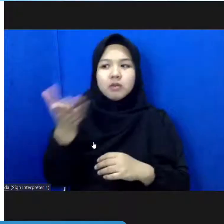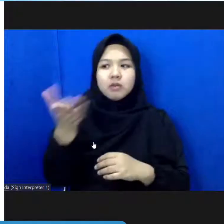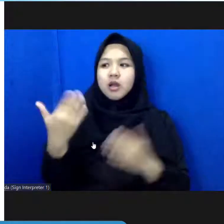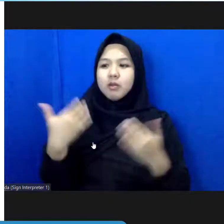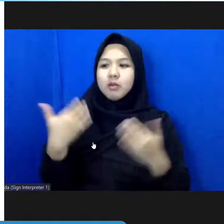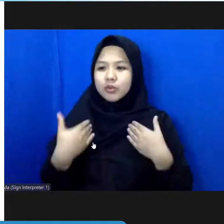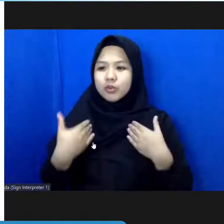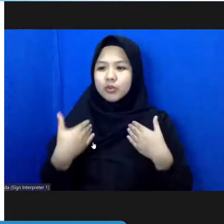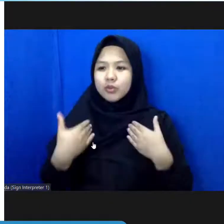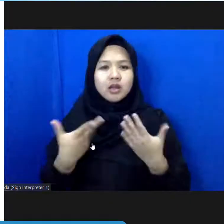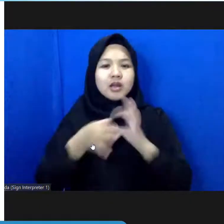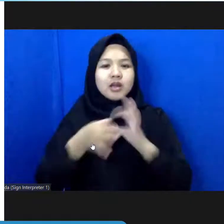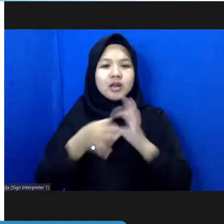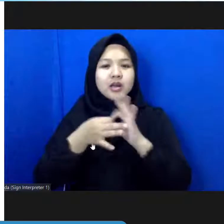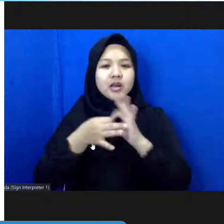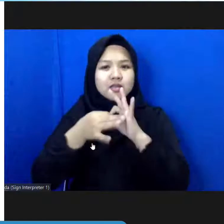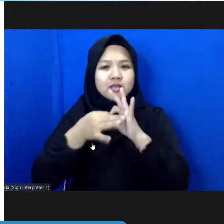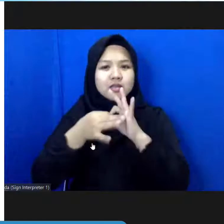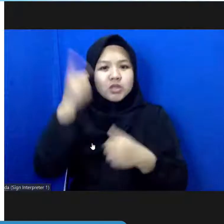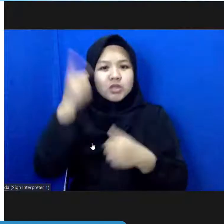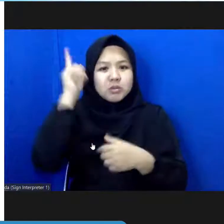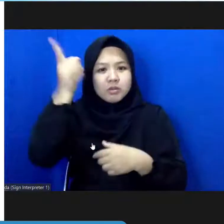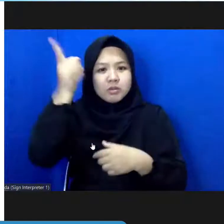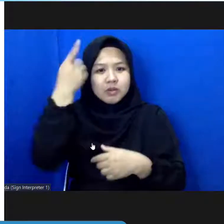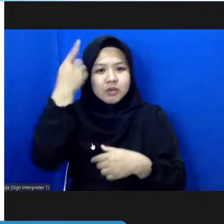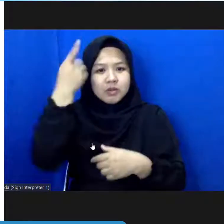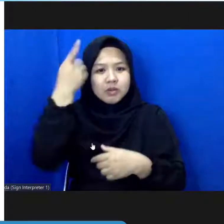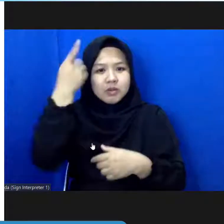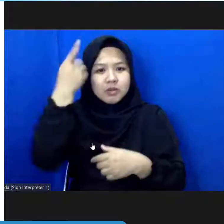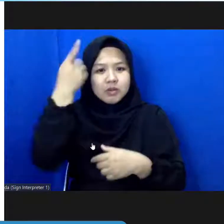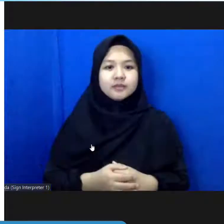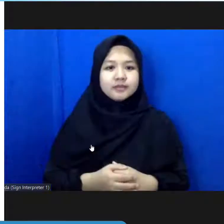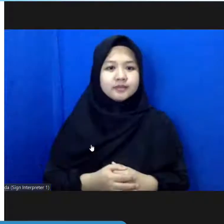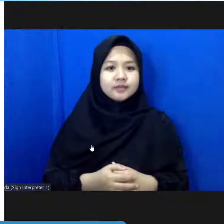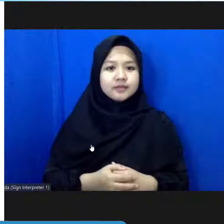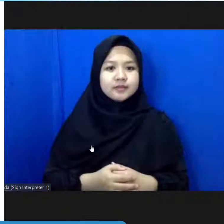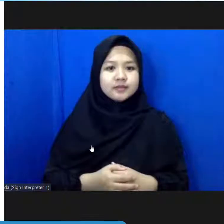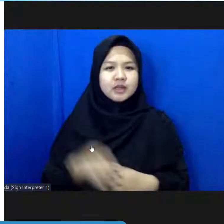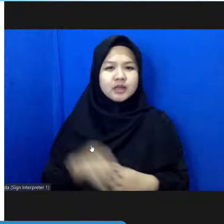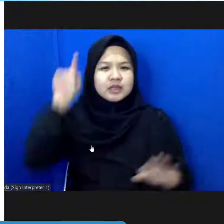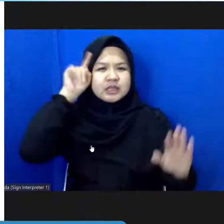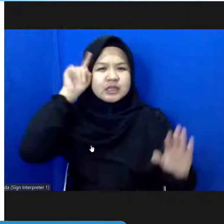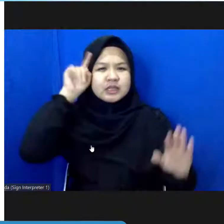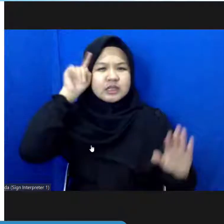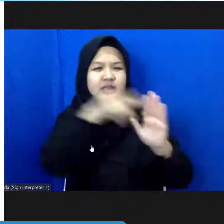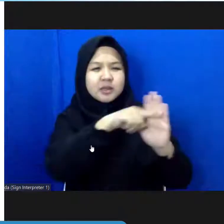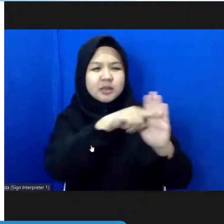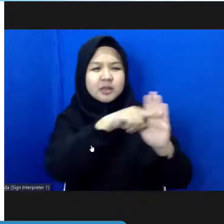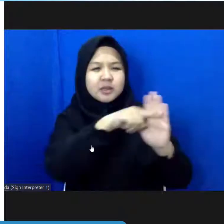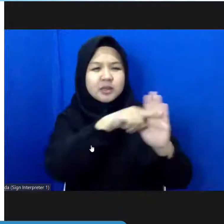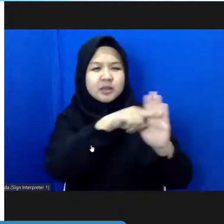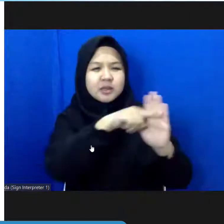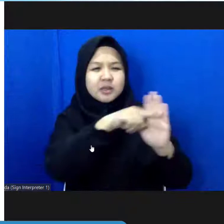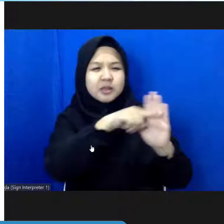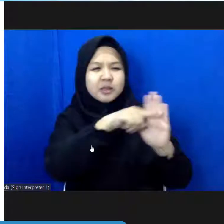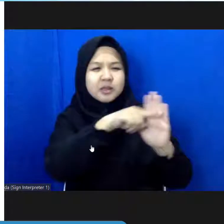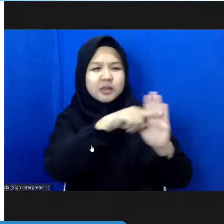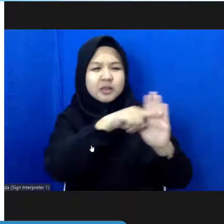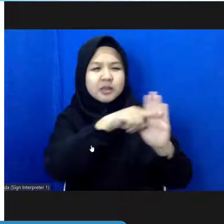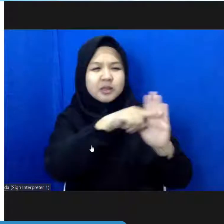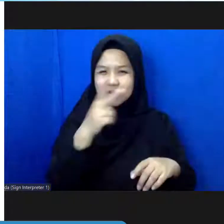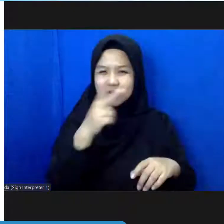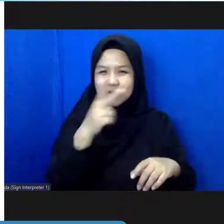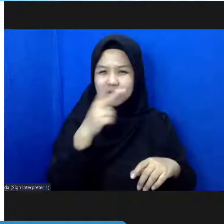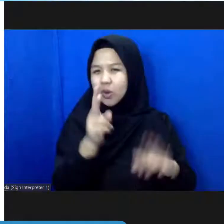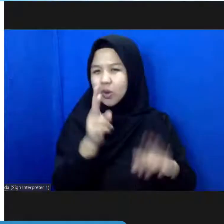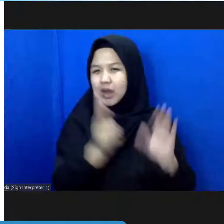a relationship with the government. I think the stigma of CSO or non-government is like